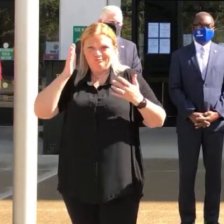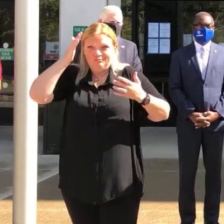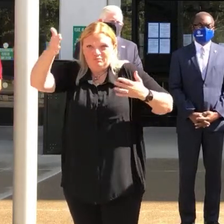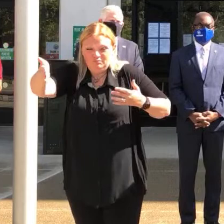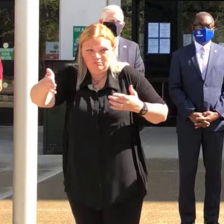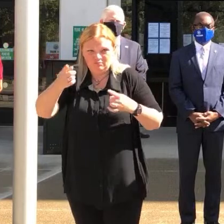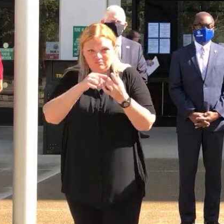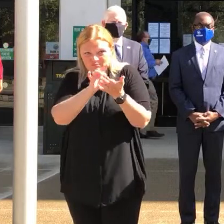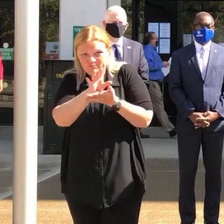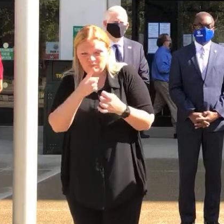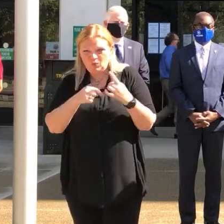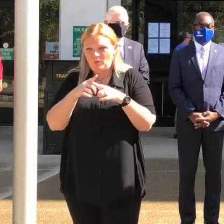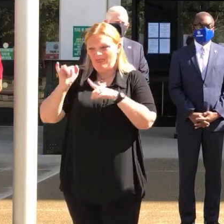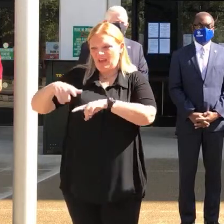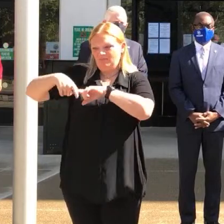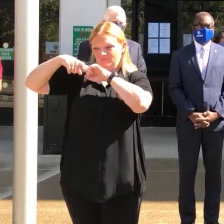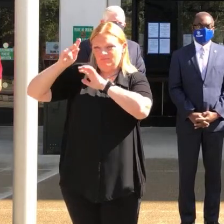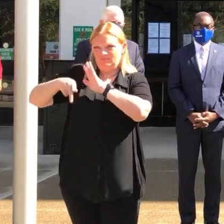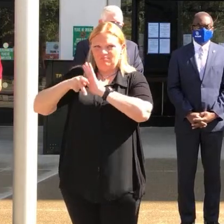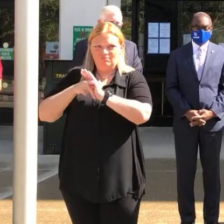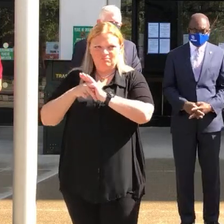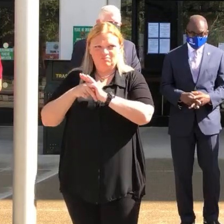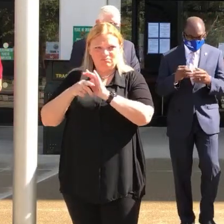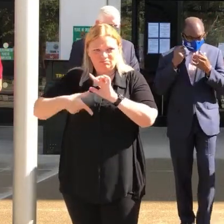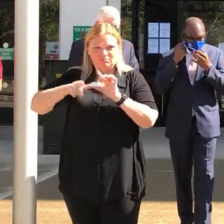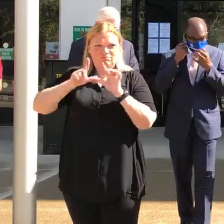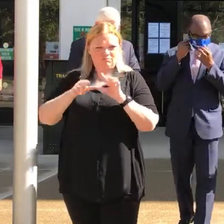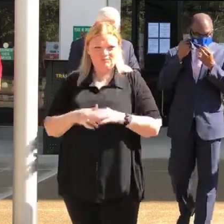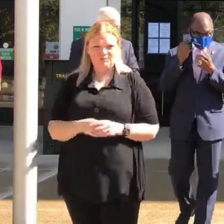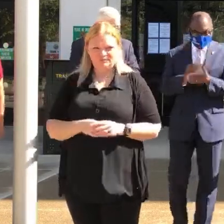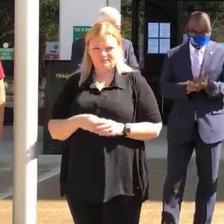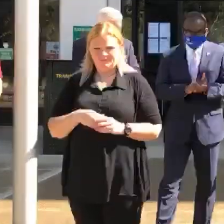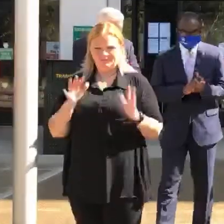when the forbearance period is ended. So, Mayor Brown.